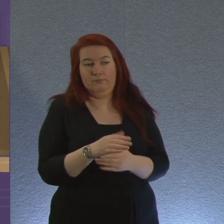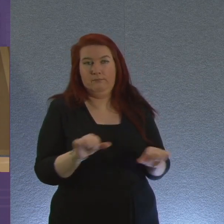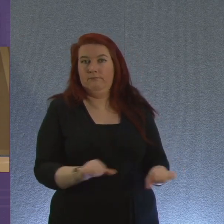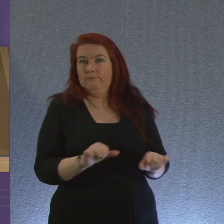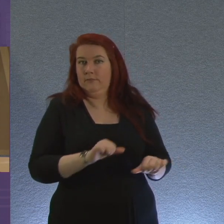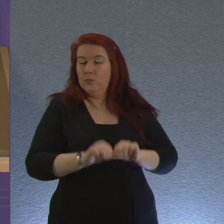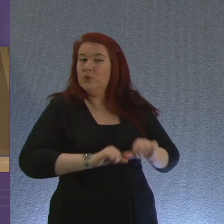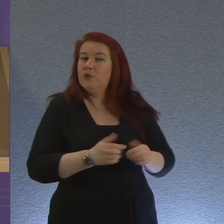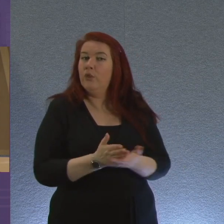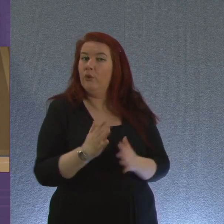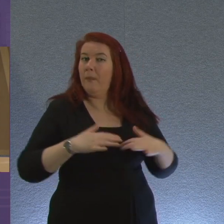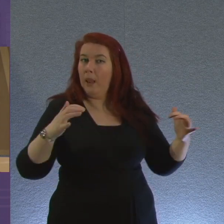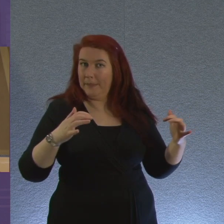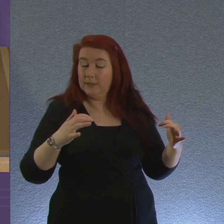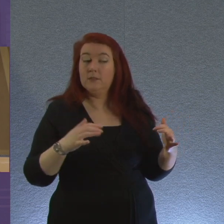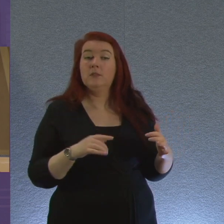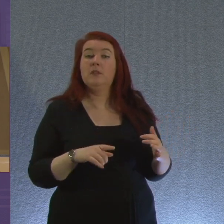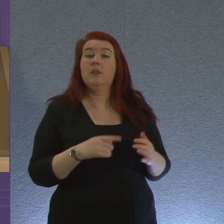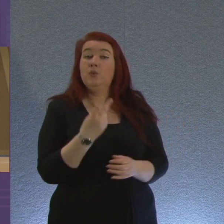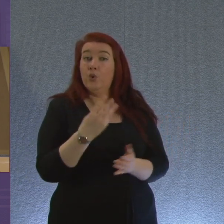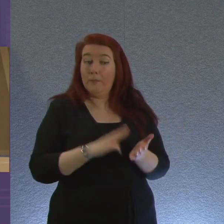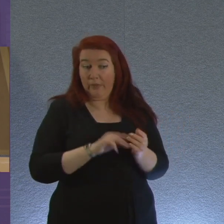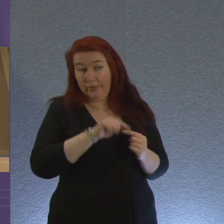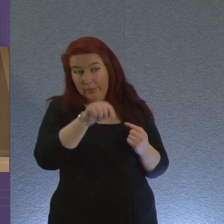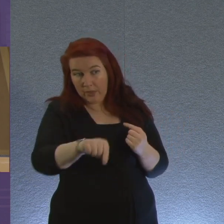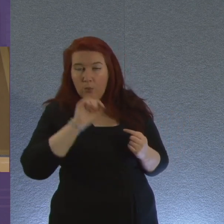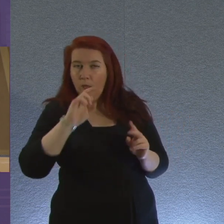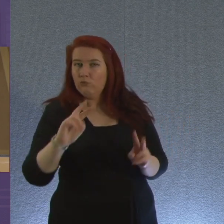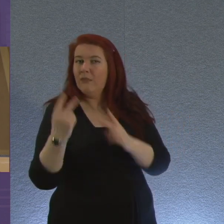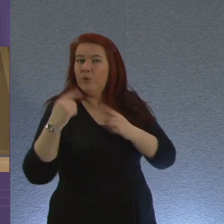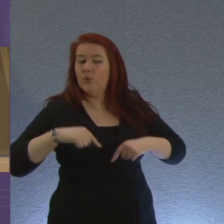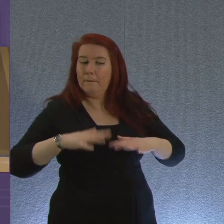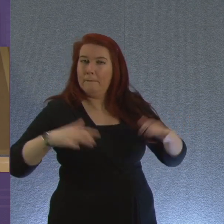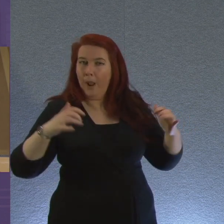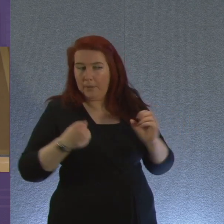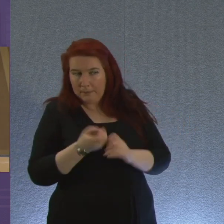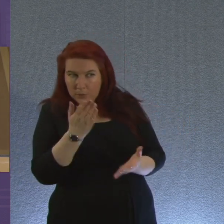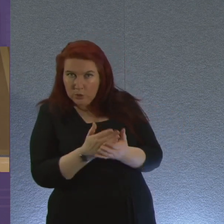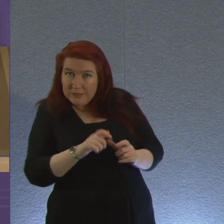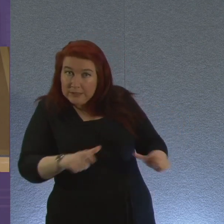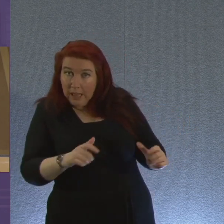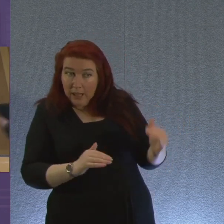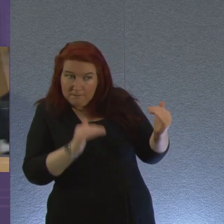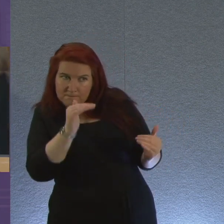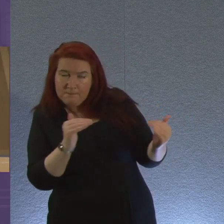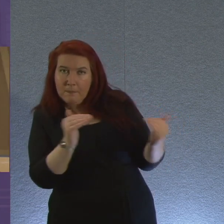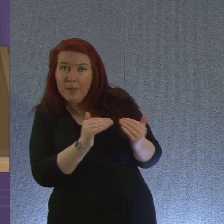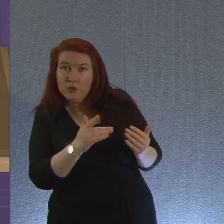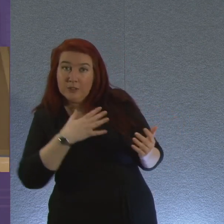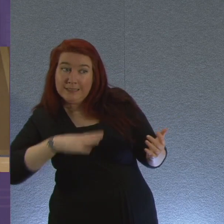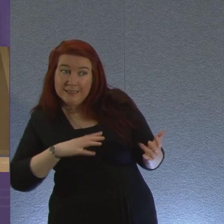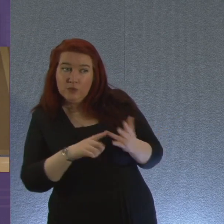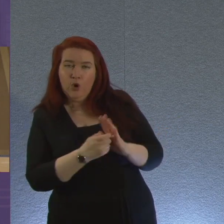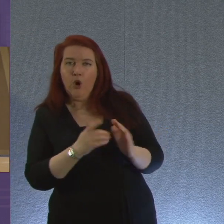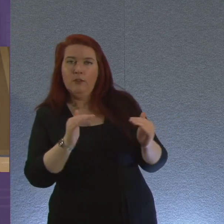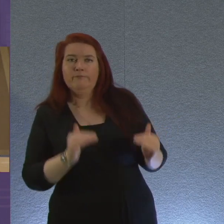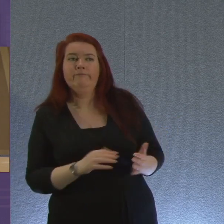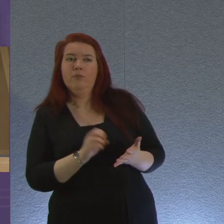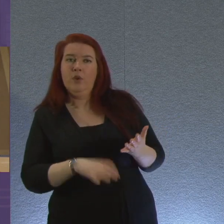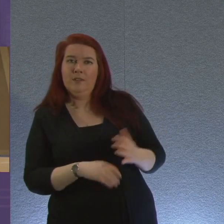bill will be reviewed by Parliament after 2 months to ensure its effectiveness and proportionality. So in conclusion, Presiding Officer, in this